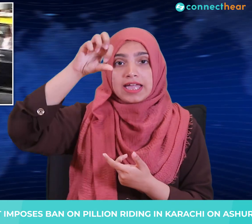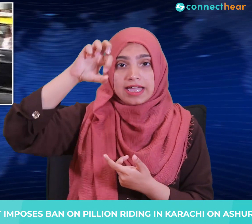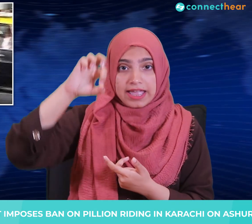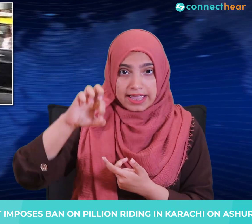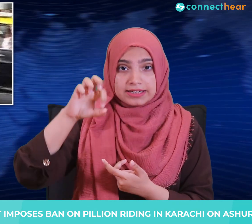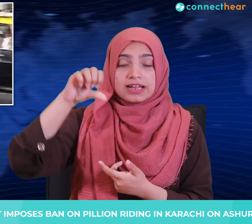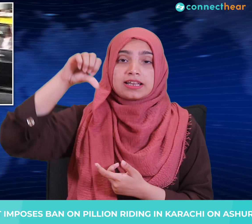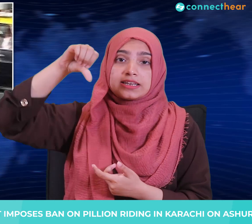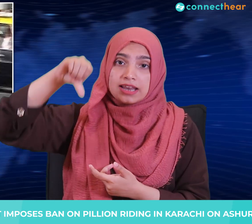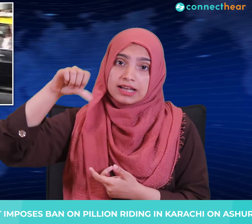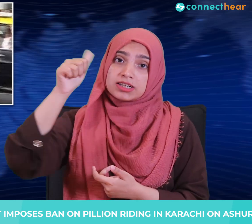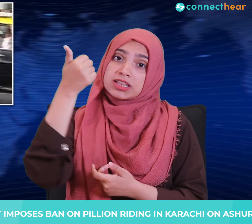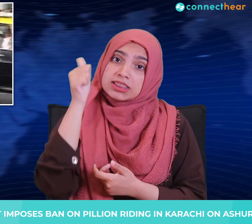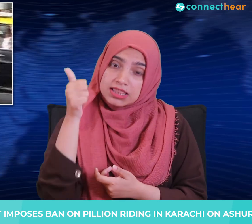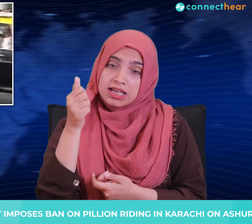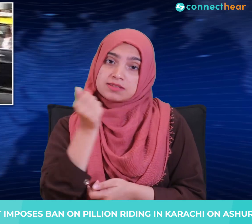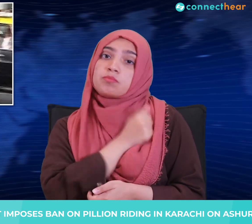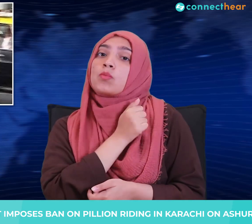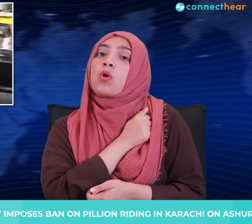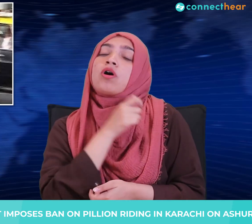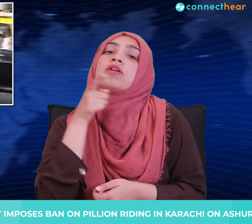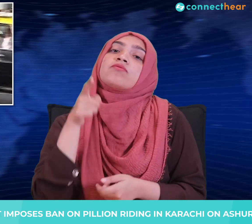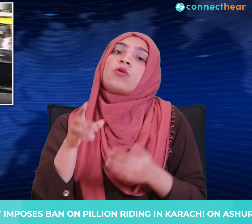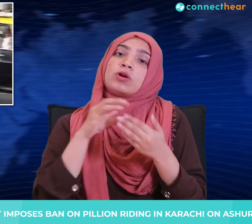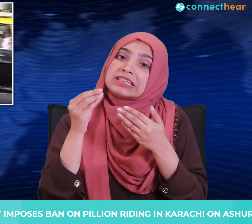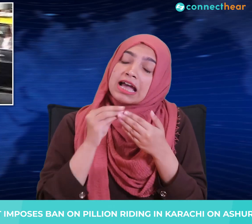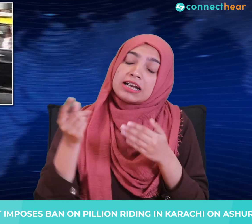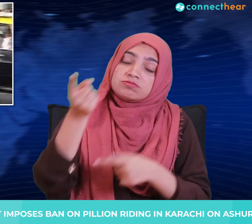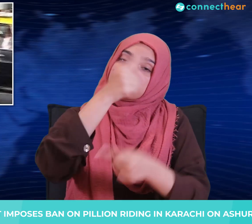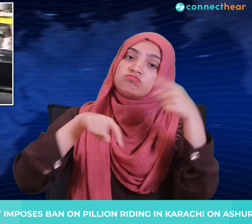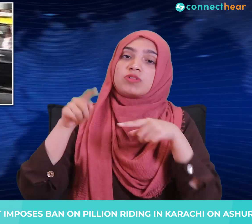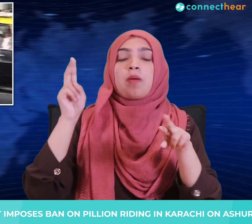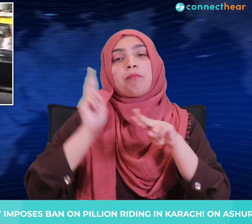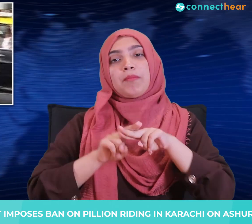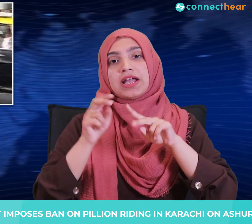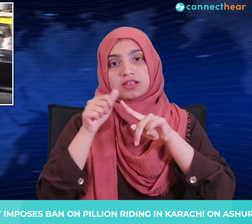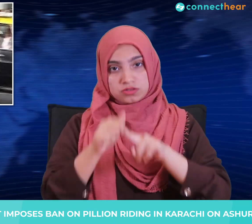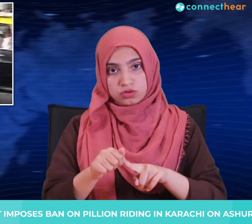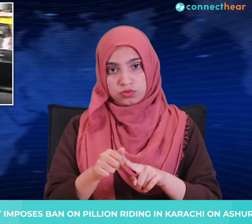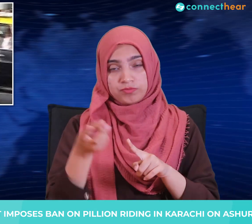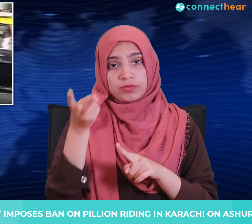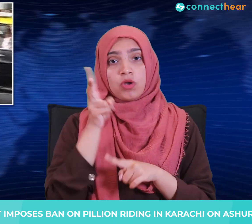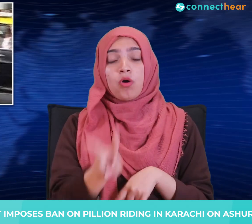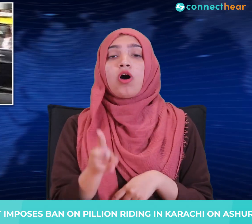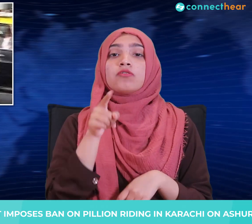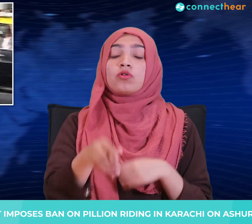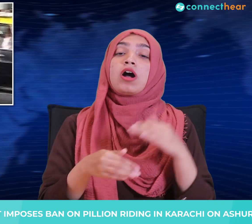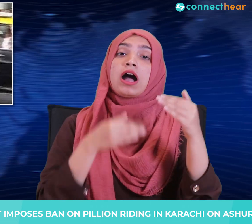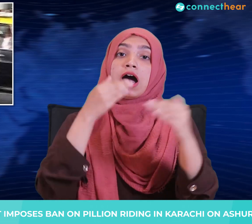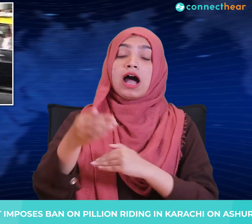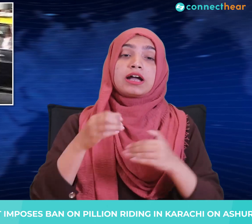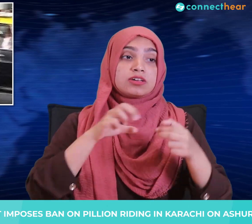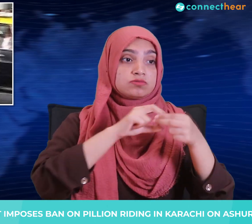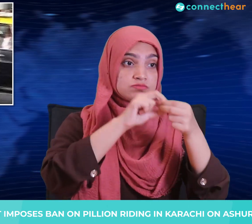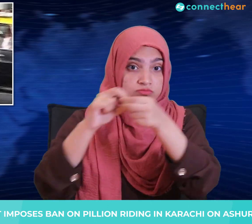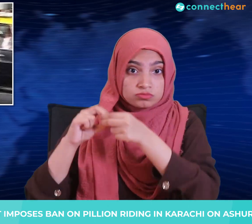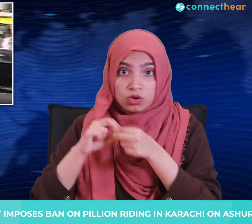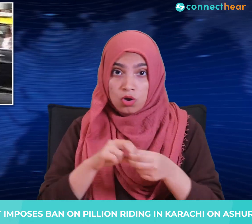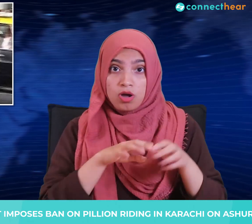10th of Muharram. The Synth government have decided to impose an immediate lockdown till August 8th,